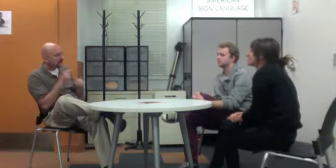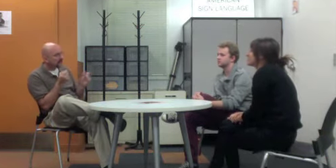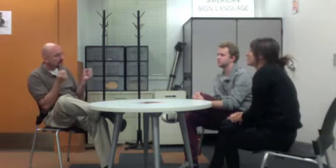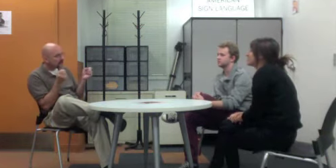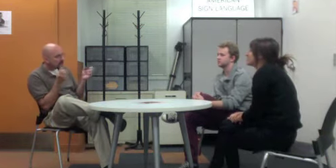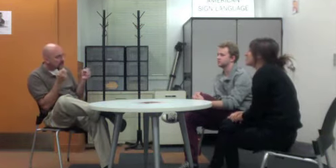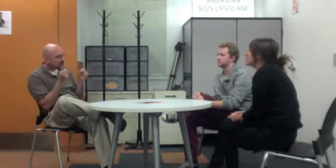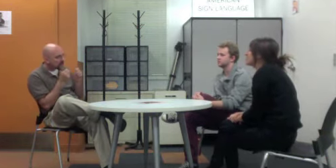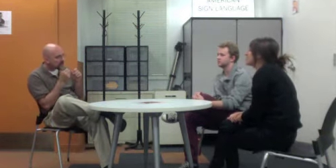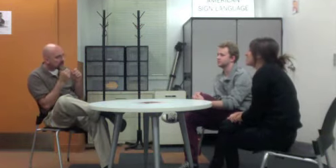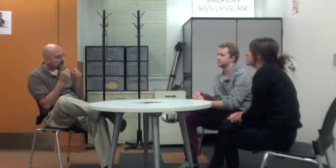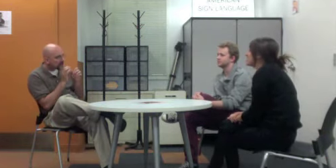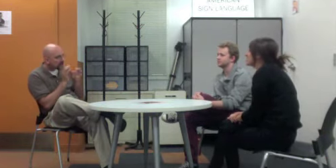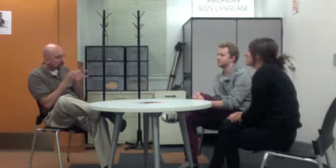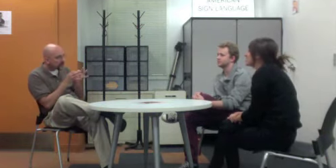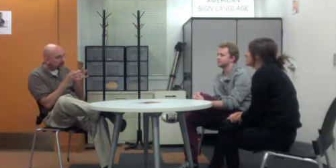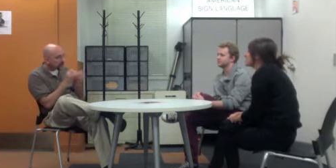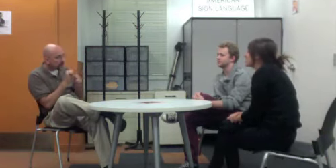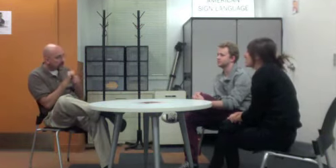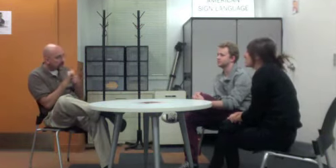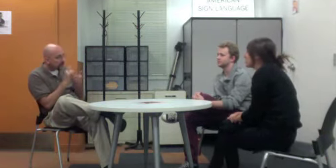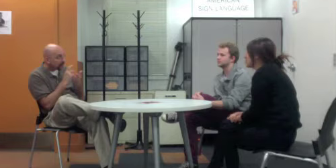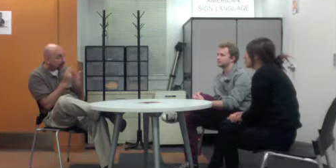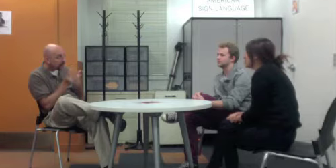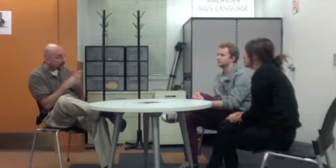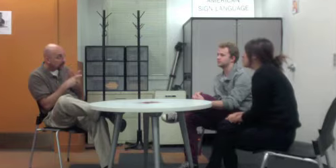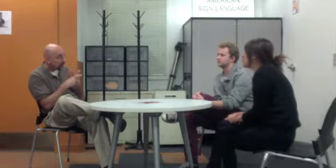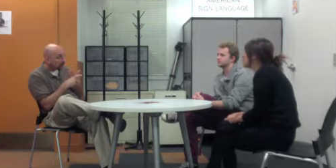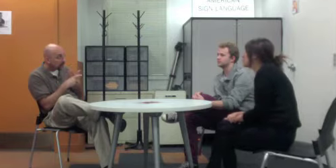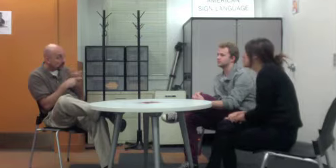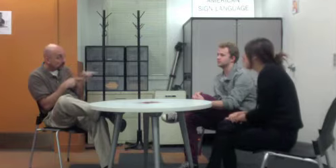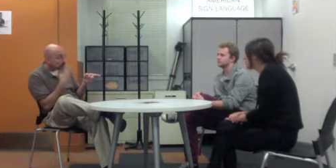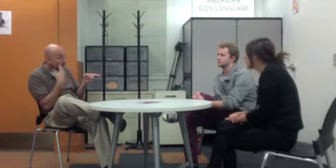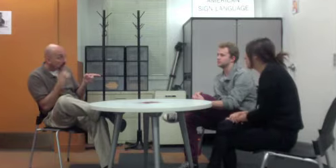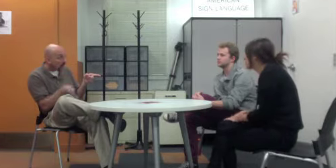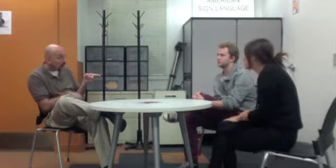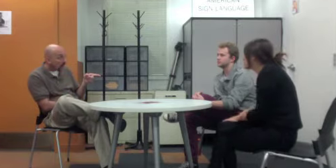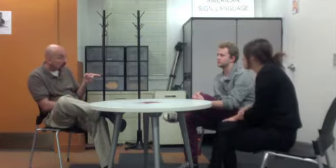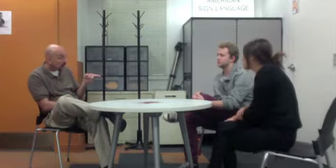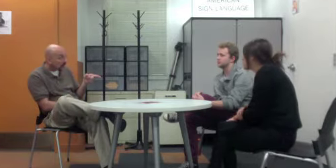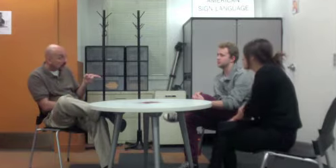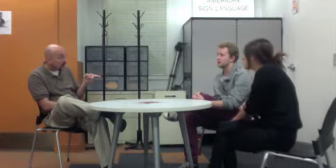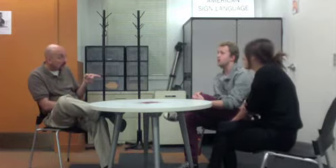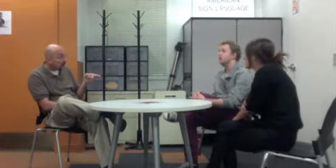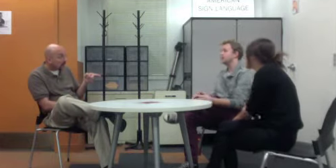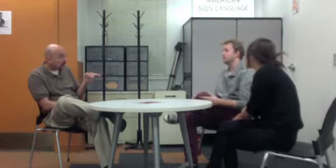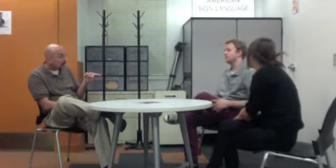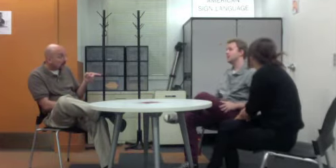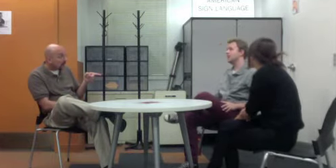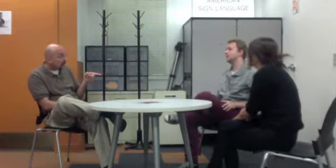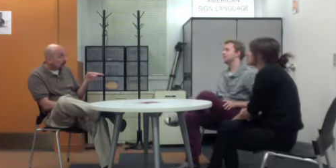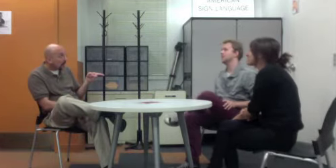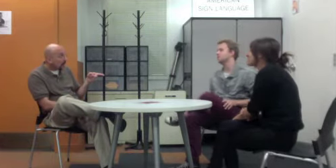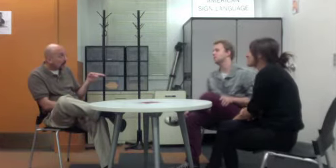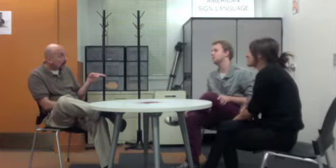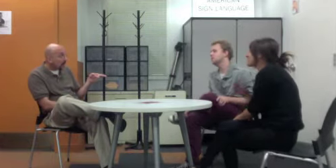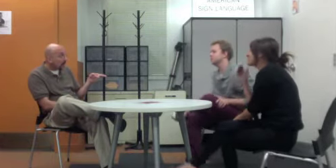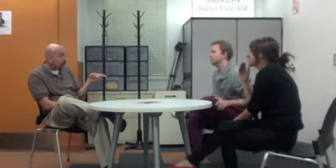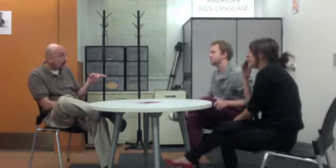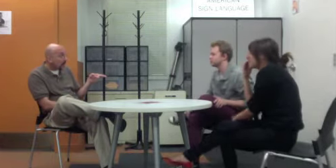Do you know that Columbia has sign language interpreting program? Did you know that? Yeah, I know they have a program. I've seen their students